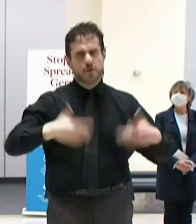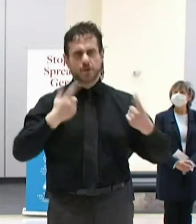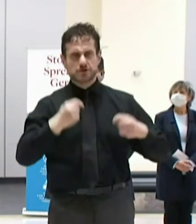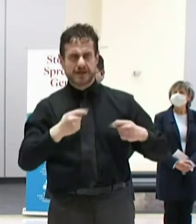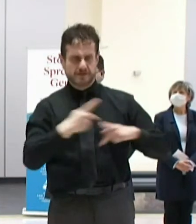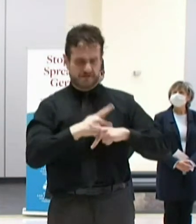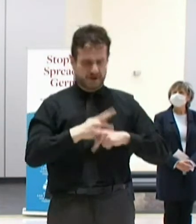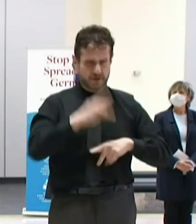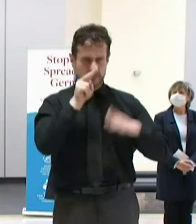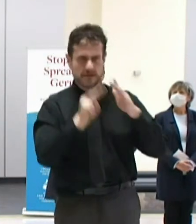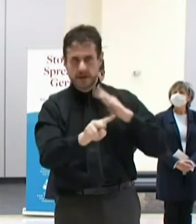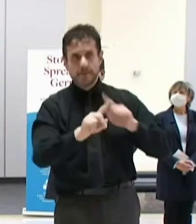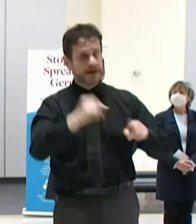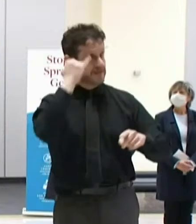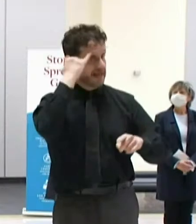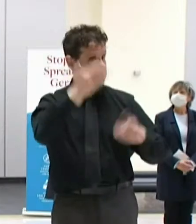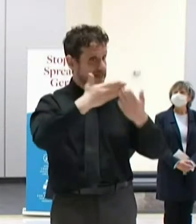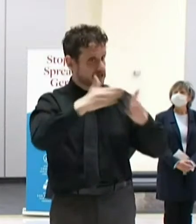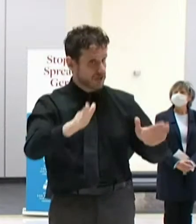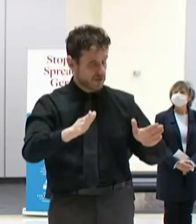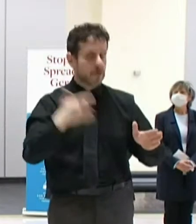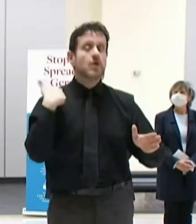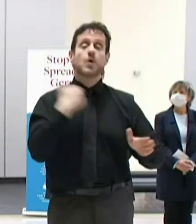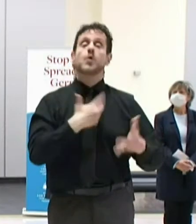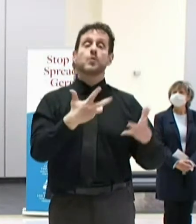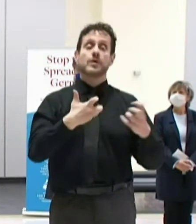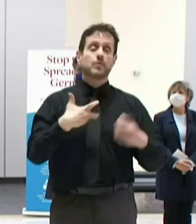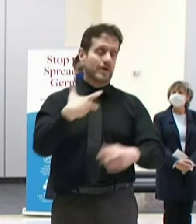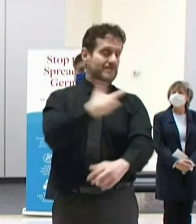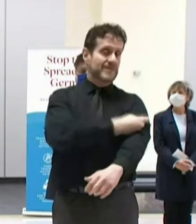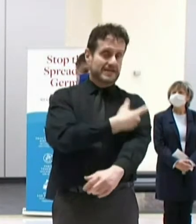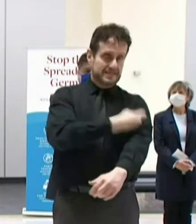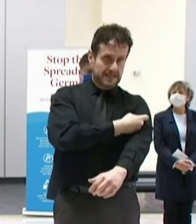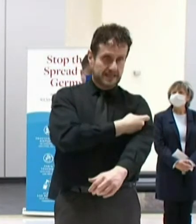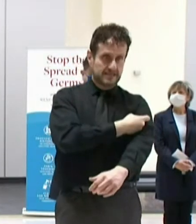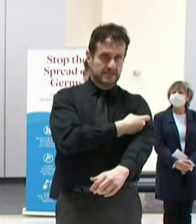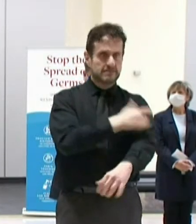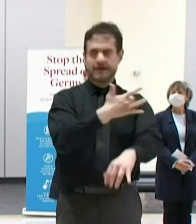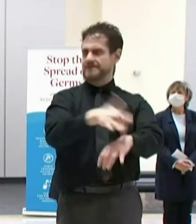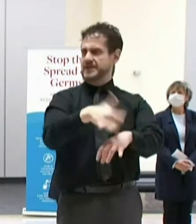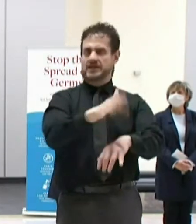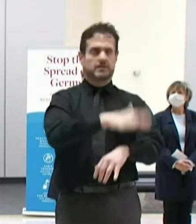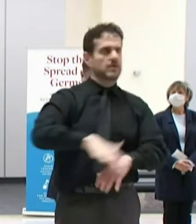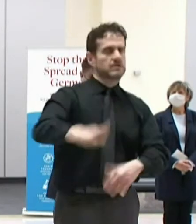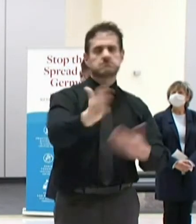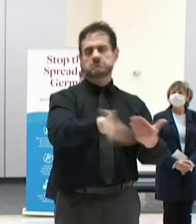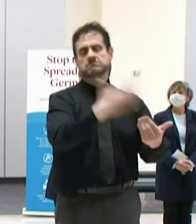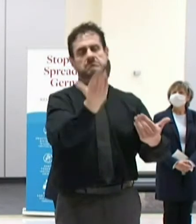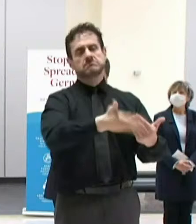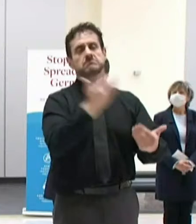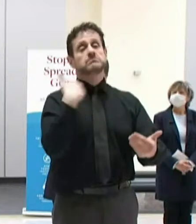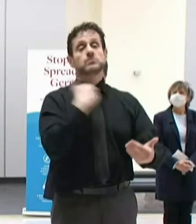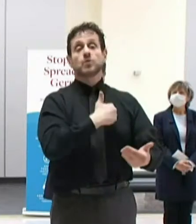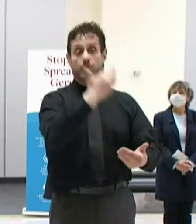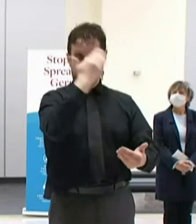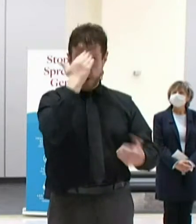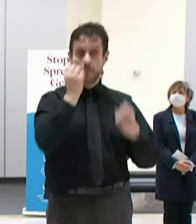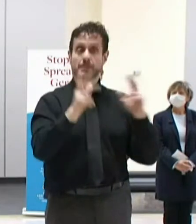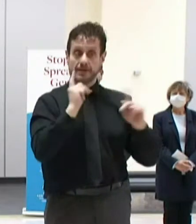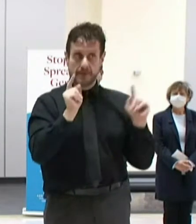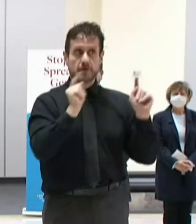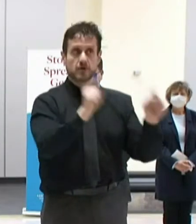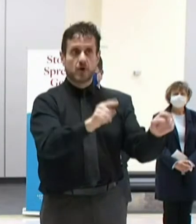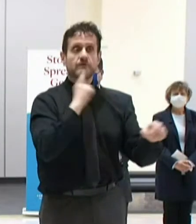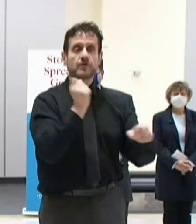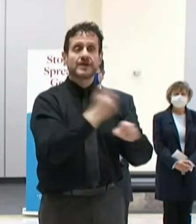the idea just generally is that we want to make vaccines readily accessible. We already know the number of people that get their annual flu